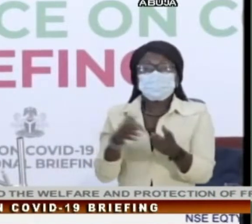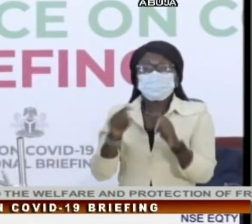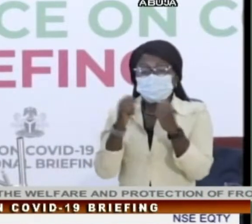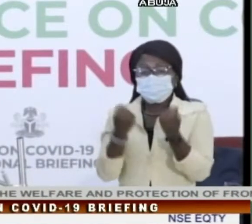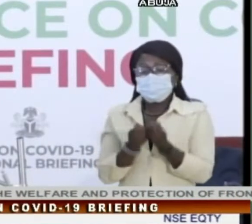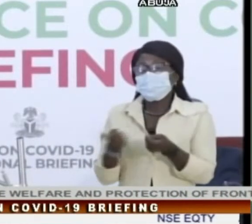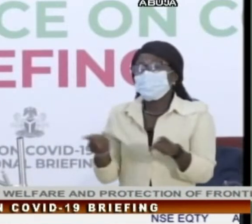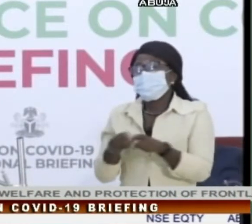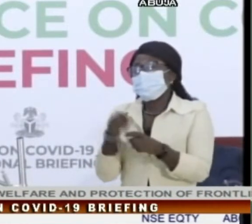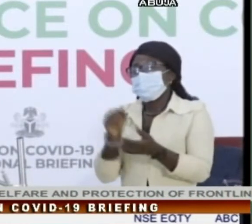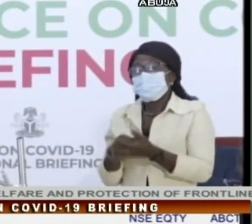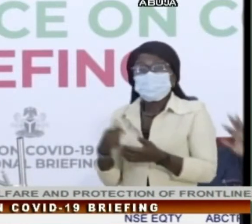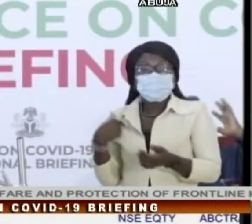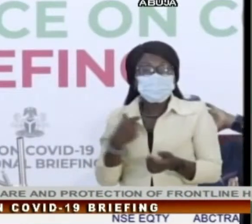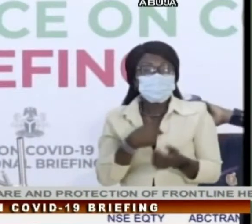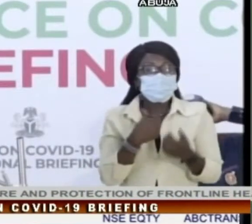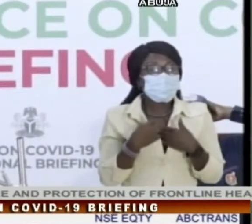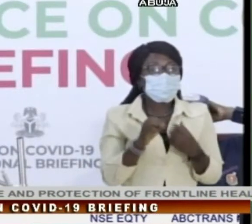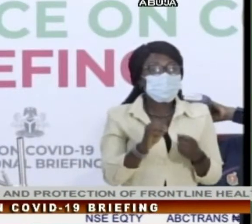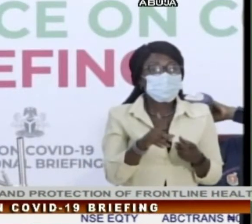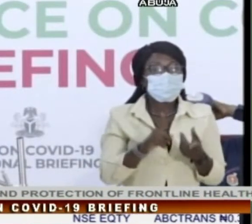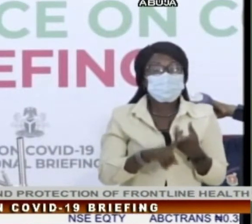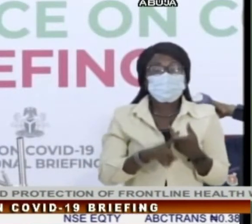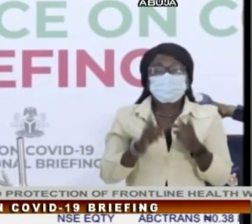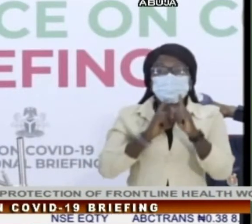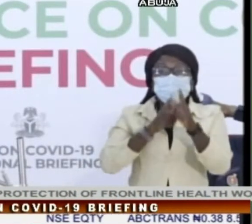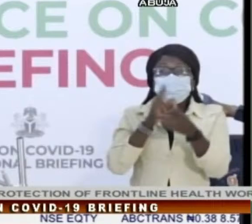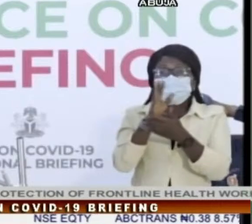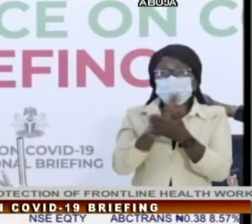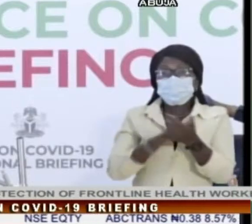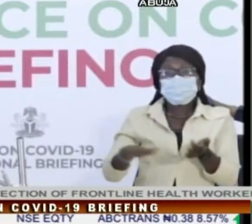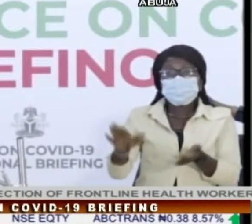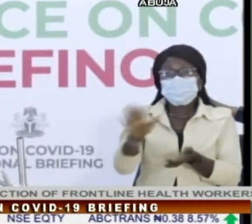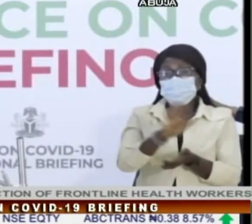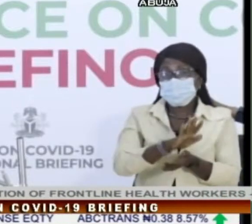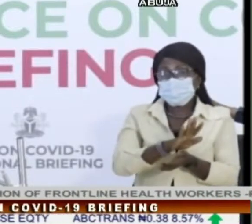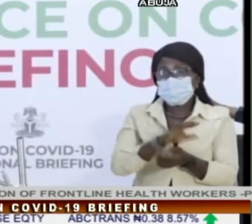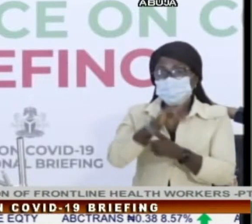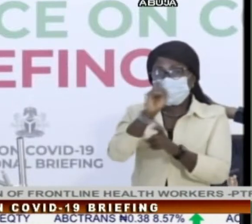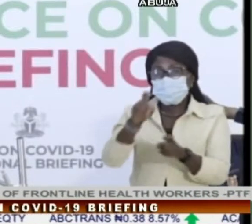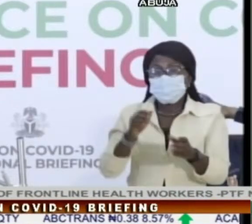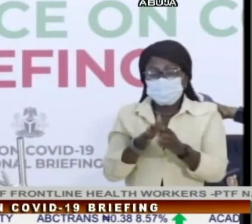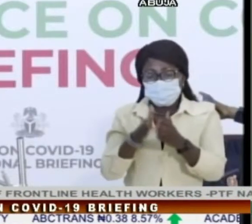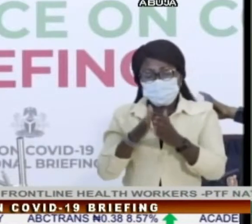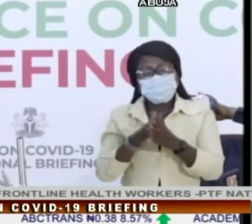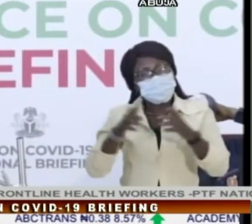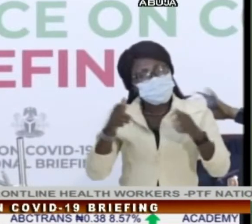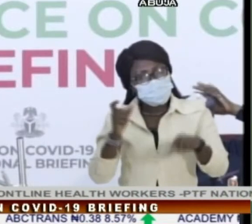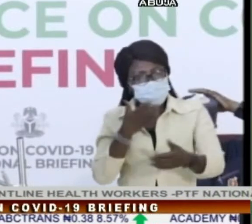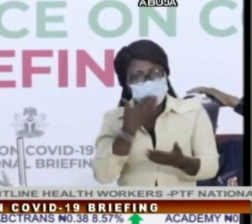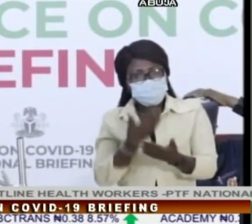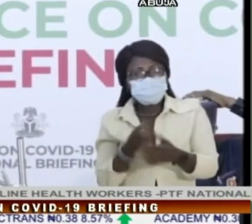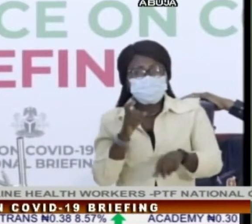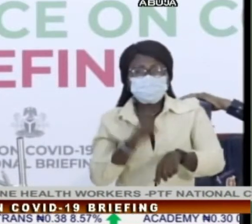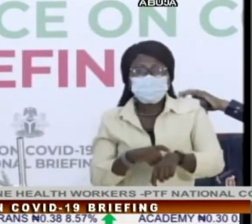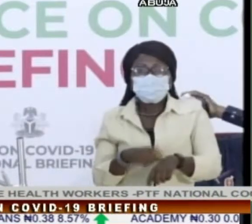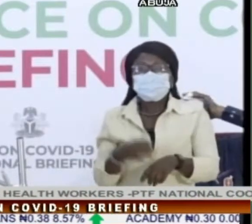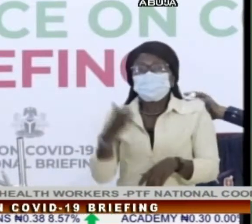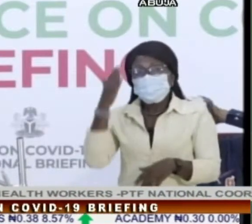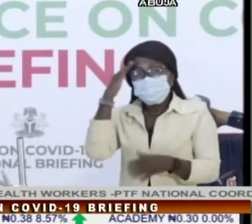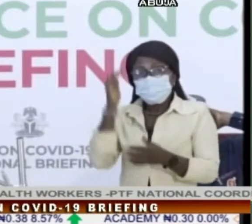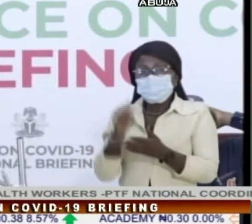have an opportunity to answer some of your questions even in greater detail. I'm sure that there are so many other questions